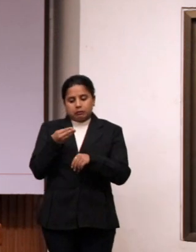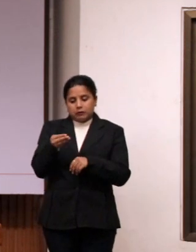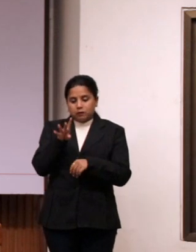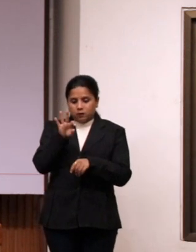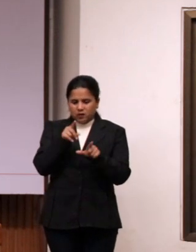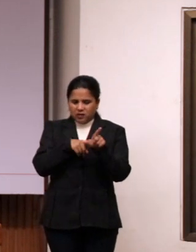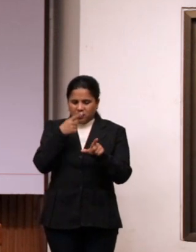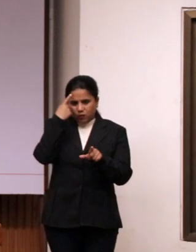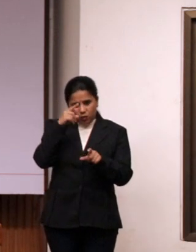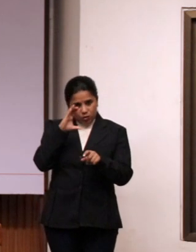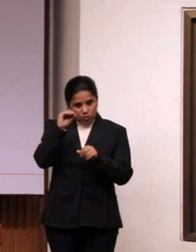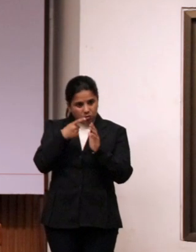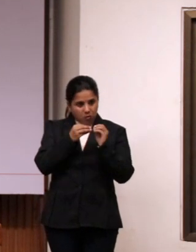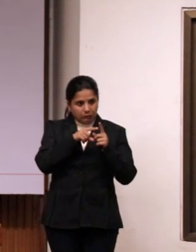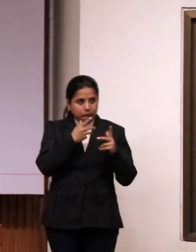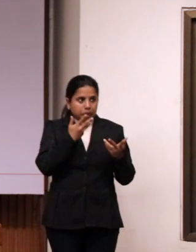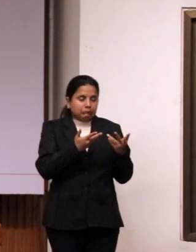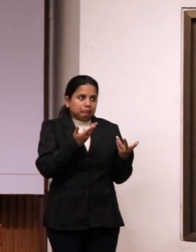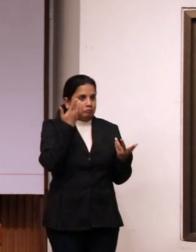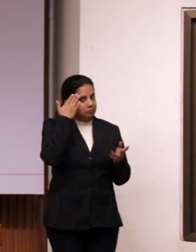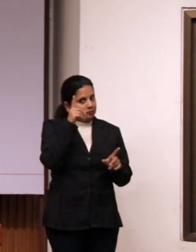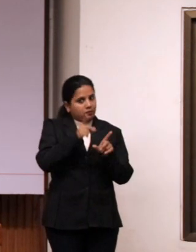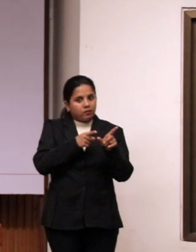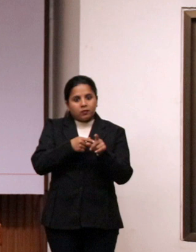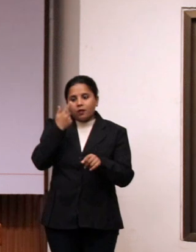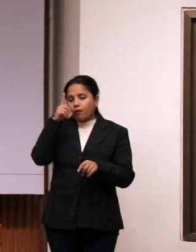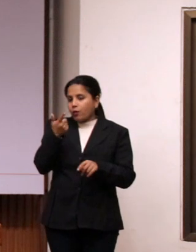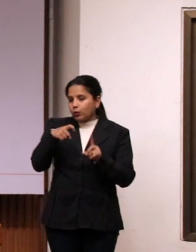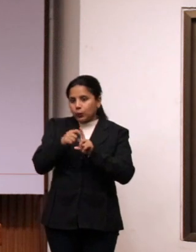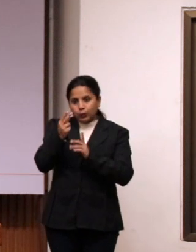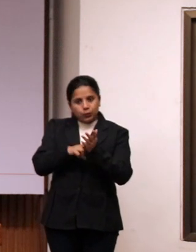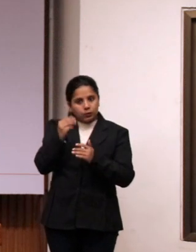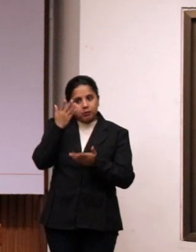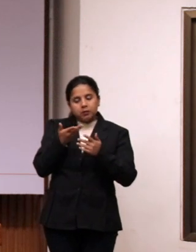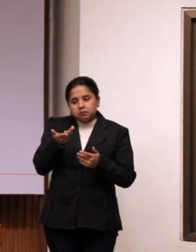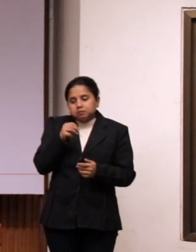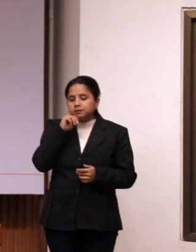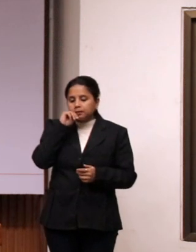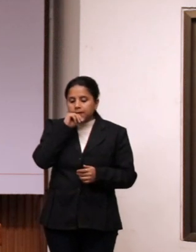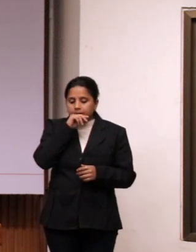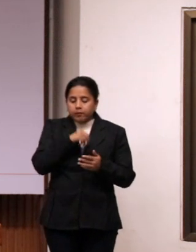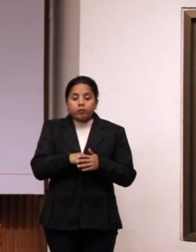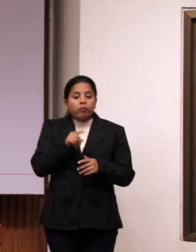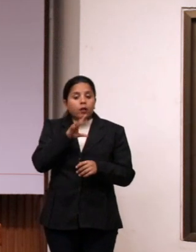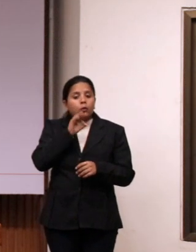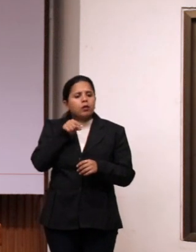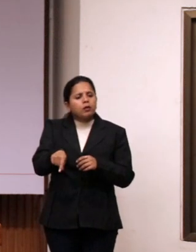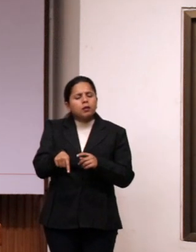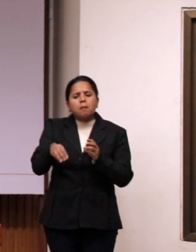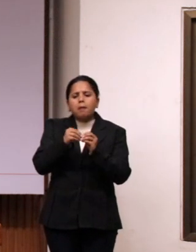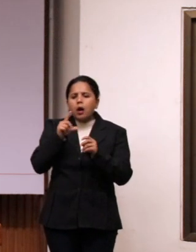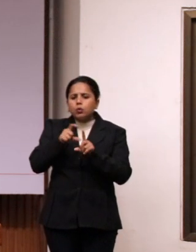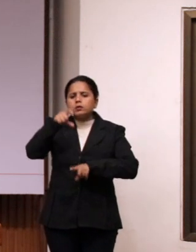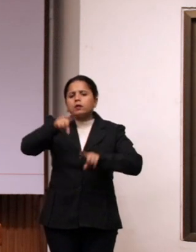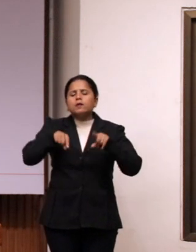Corbett, or I don't know how many years for Kuno, has taken, but in Baresti Park model, we try to see